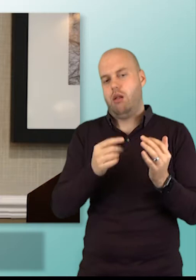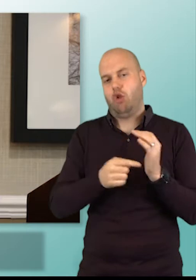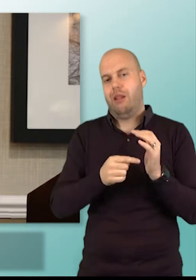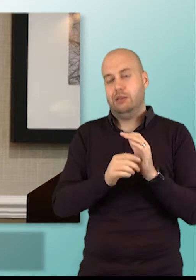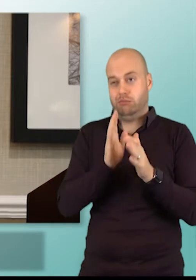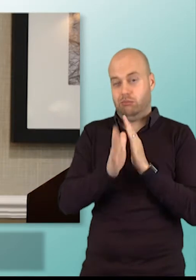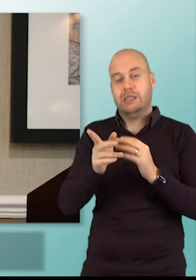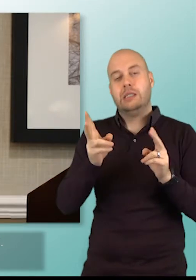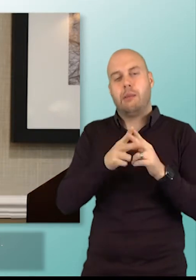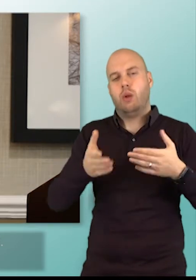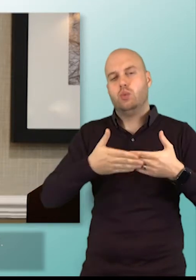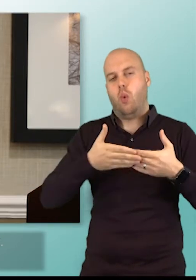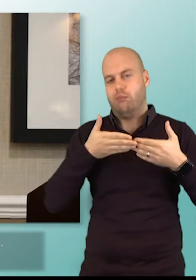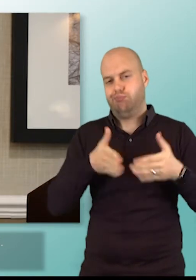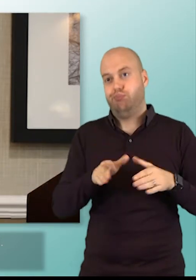doors.